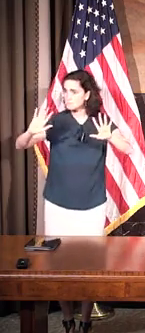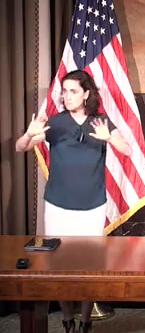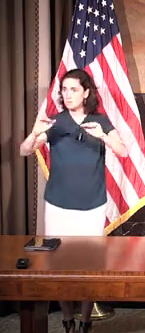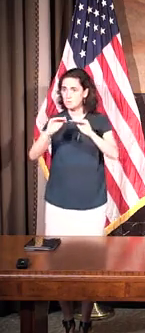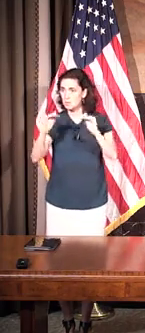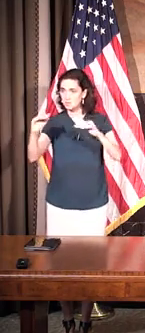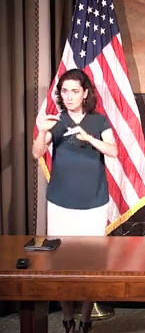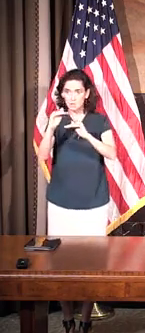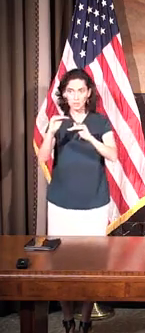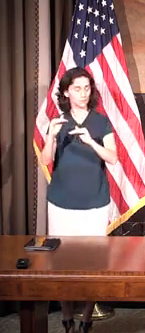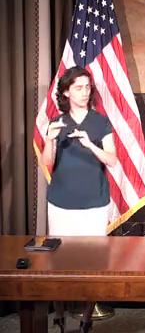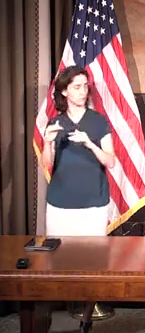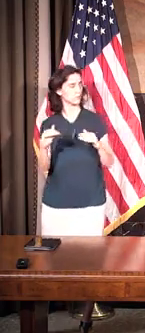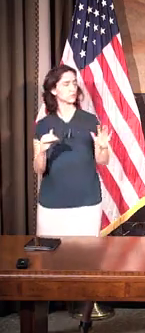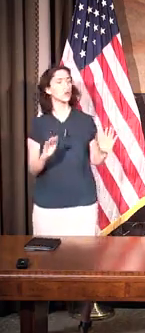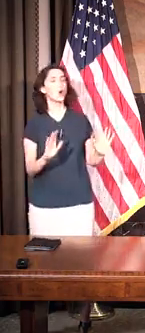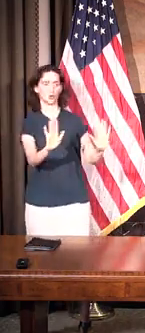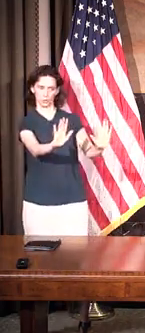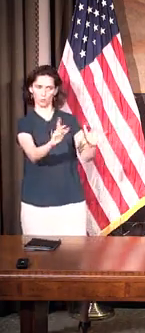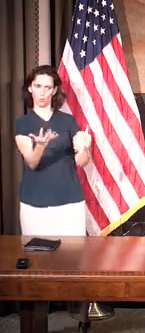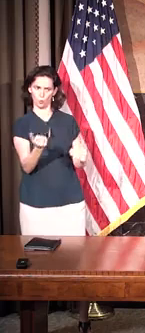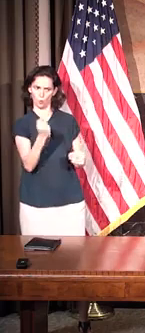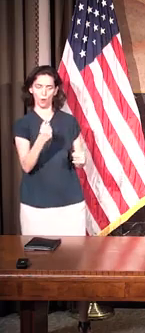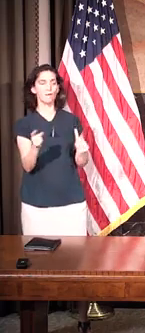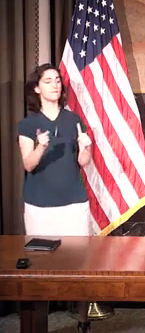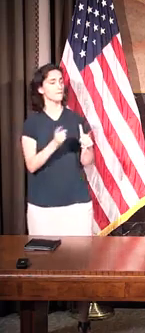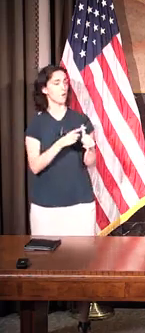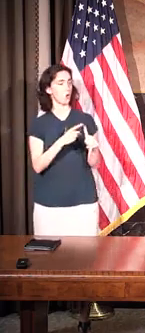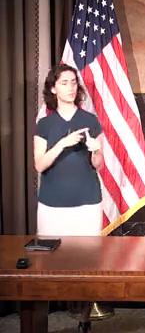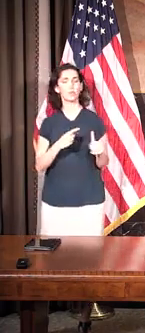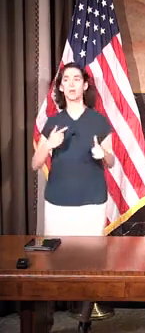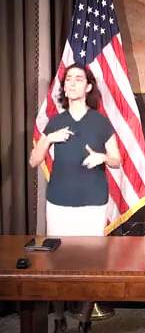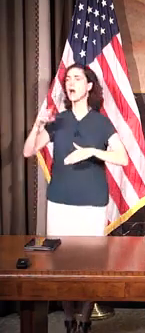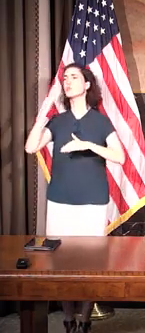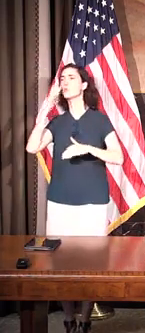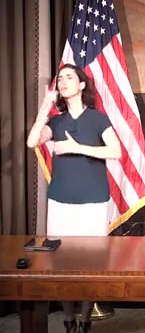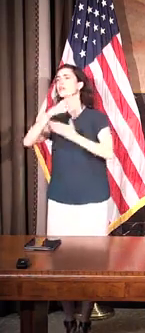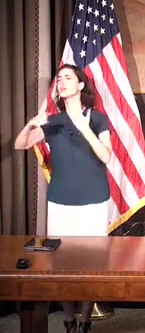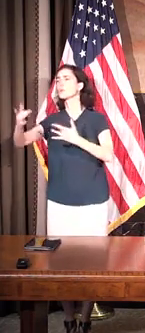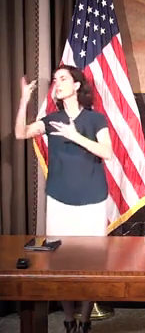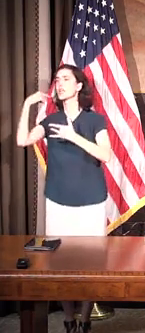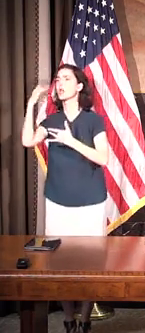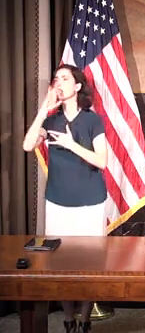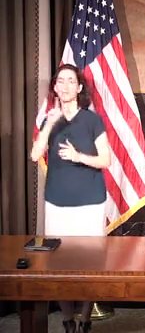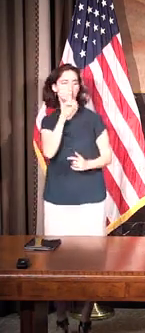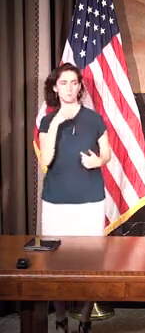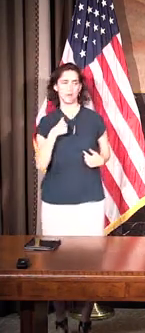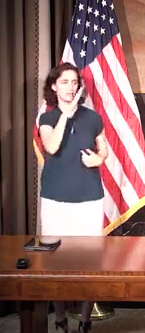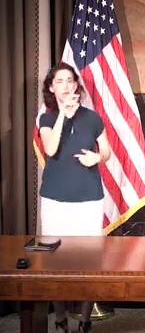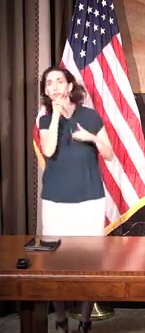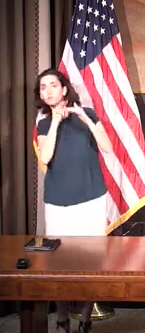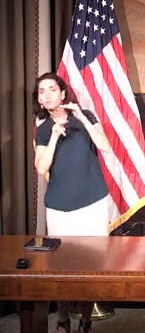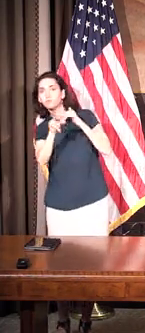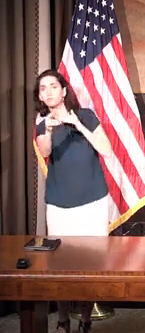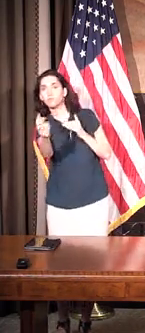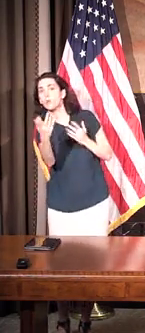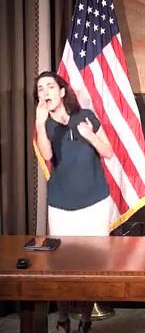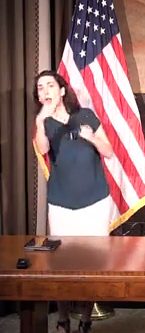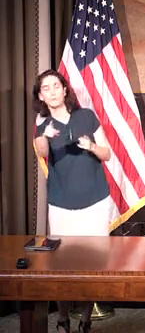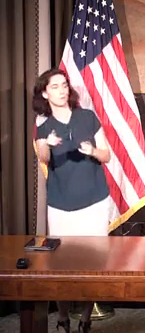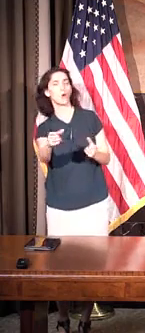never presume that I know what this disease is going to look like next week in terms of our positivity